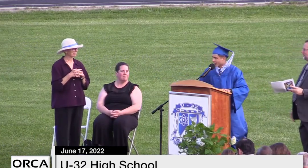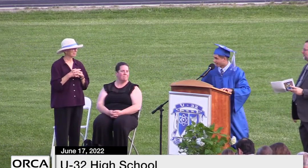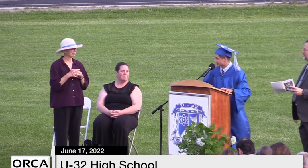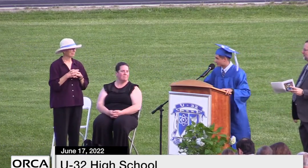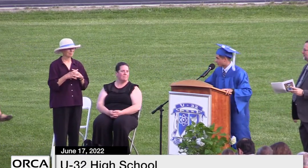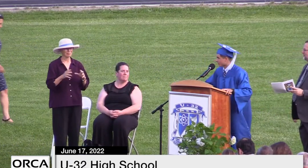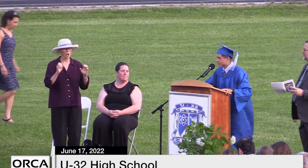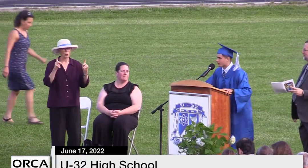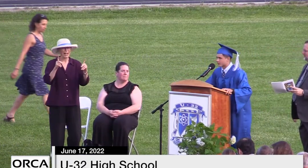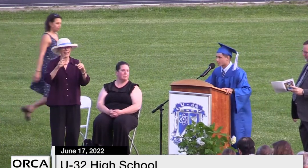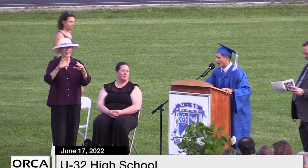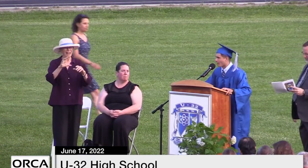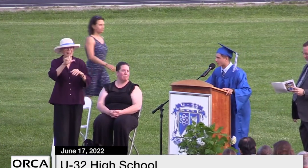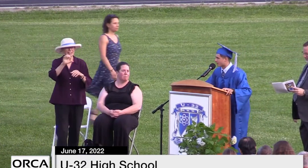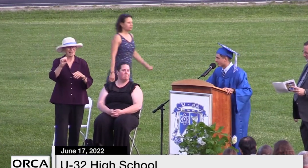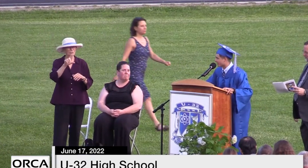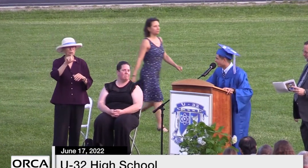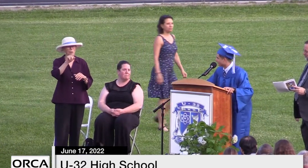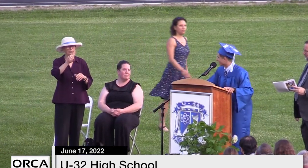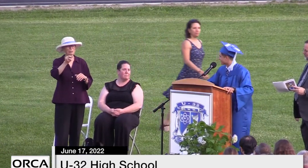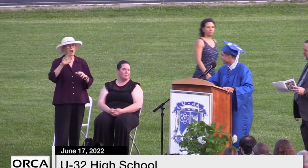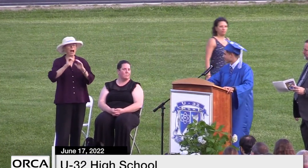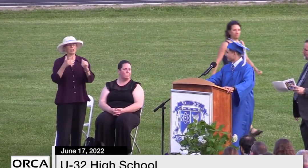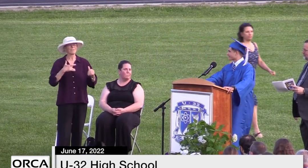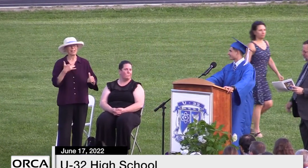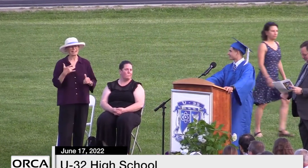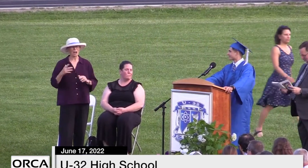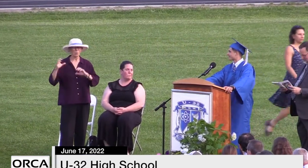All right, class of 2022, how we feeling?